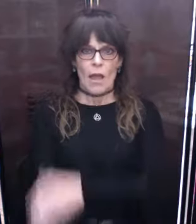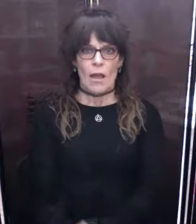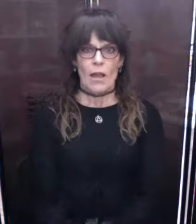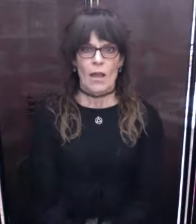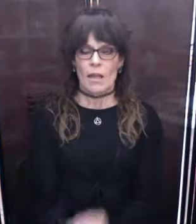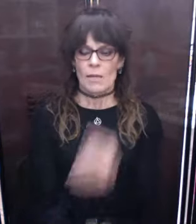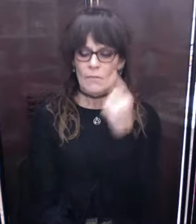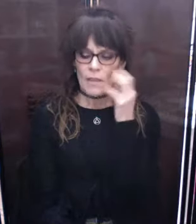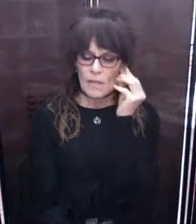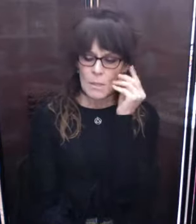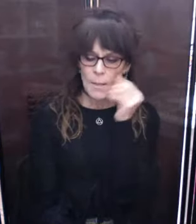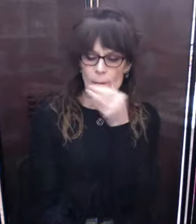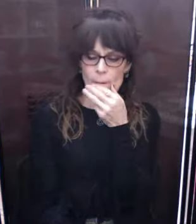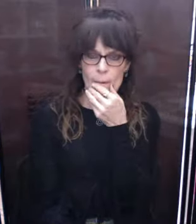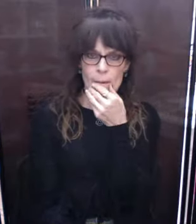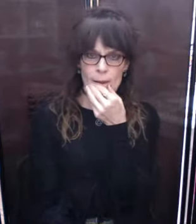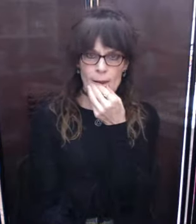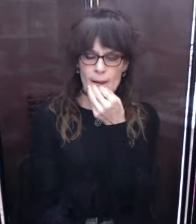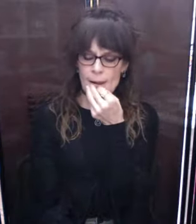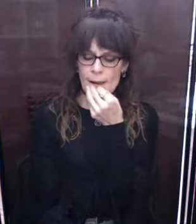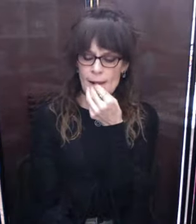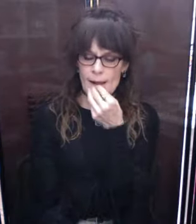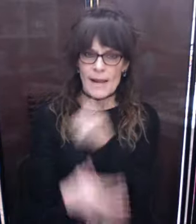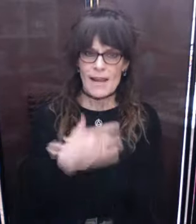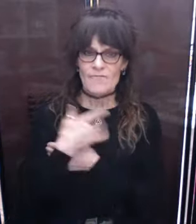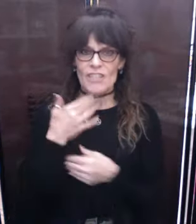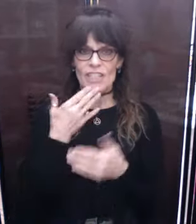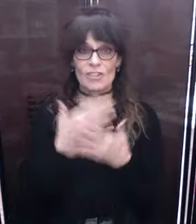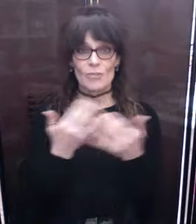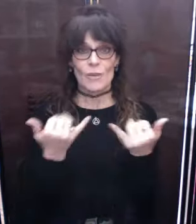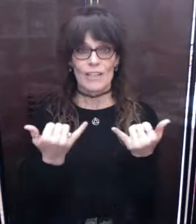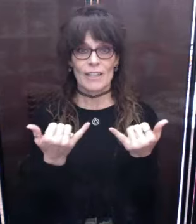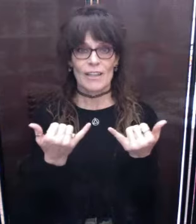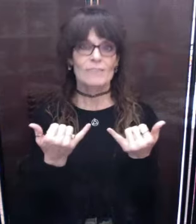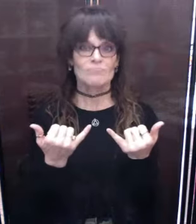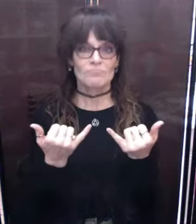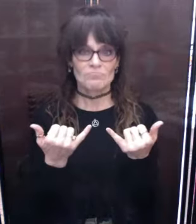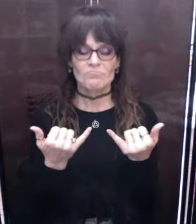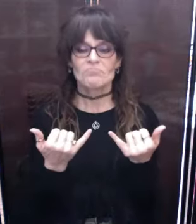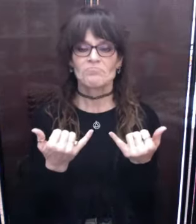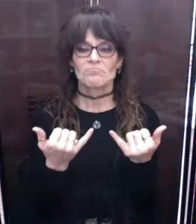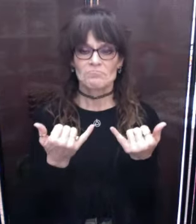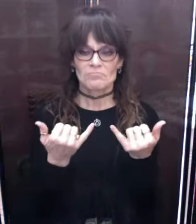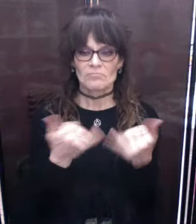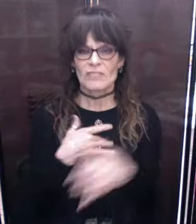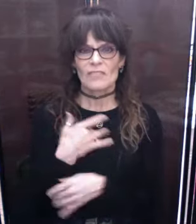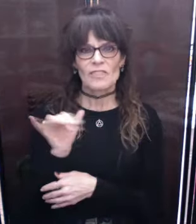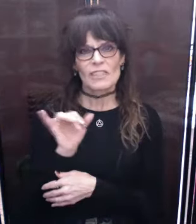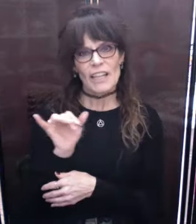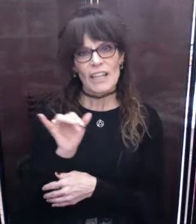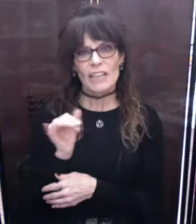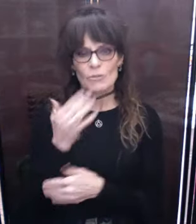thinking, I'm feeling pretty good right now. I'm feeling like I could do a pretty good job out there on that